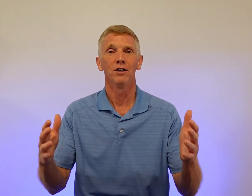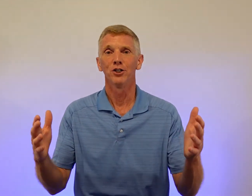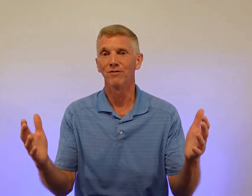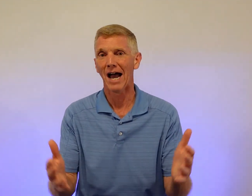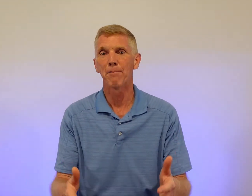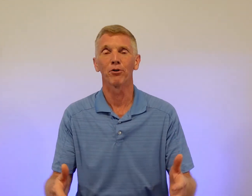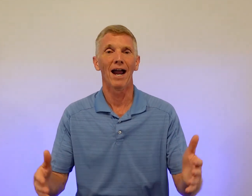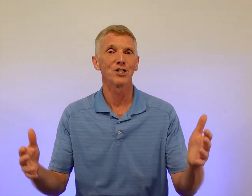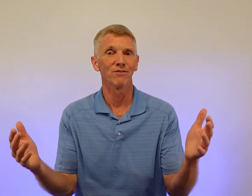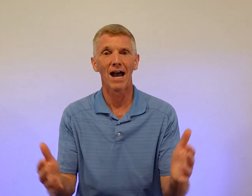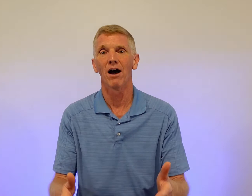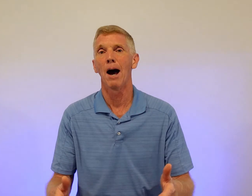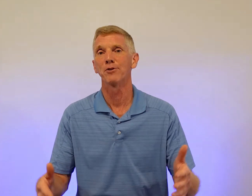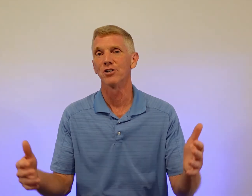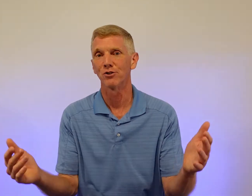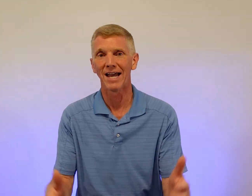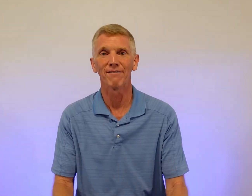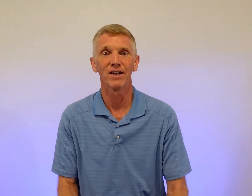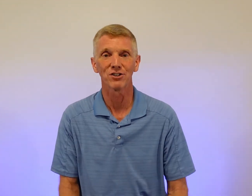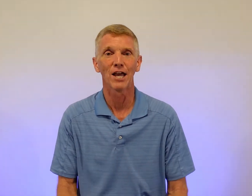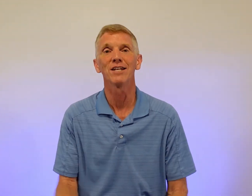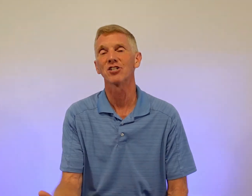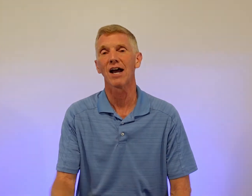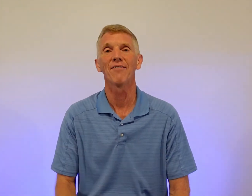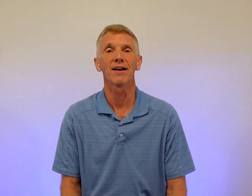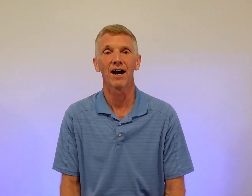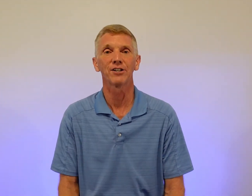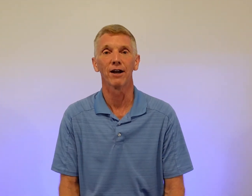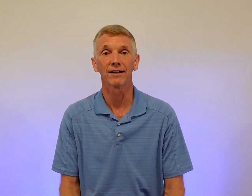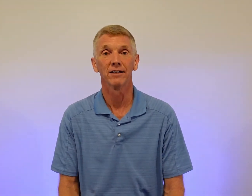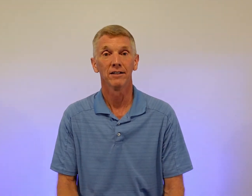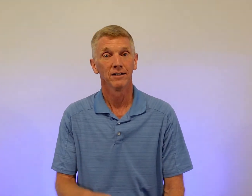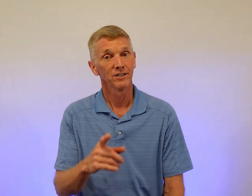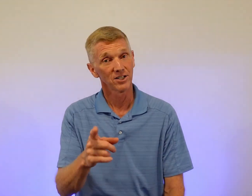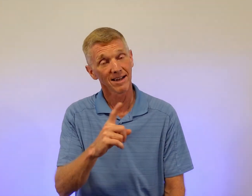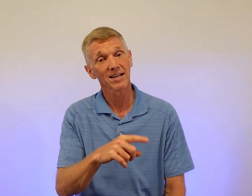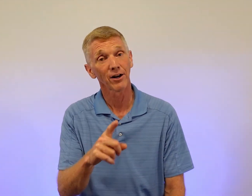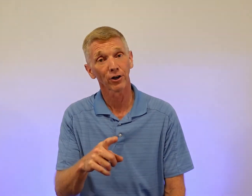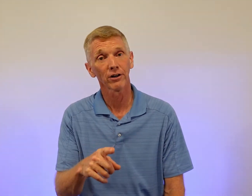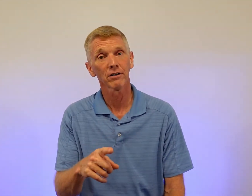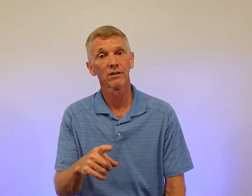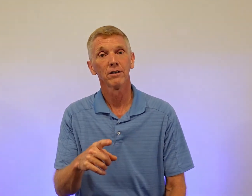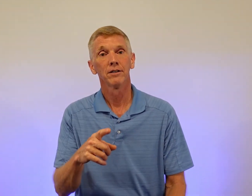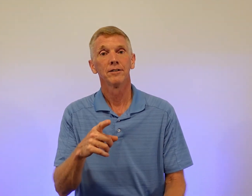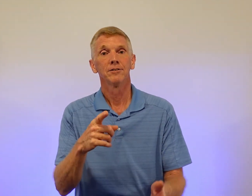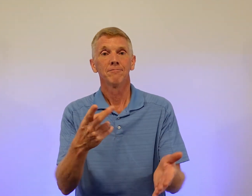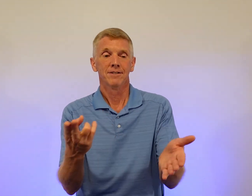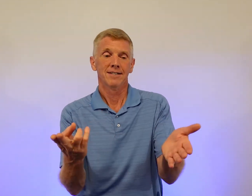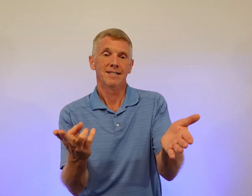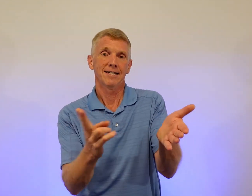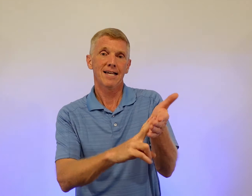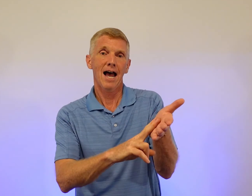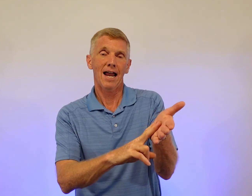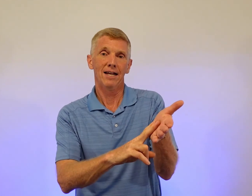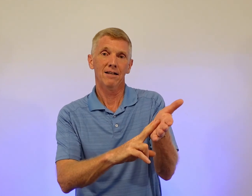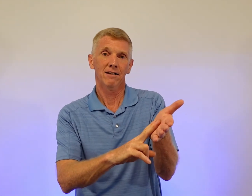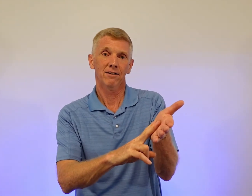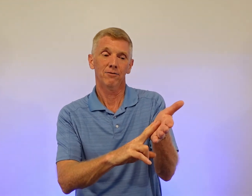You've got price. You've got options. You've got features. Now you need to sign that contract. Did you see that sign earlier? Sign right